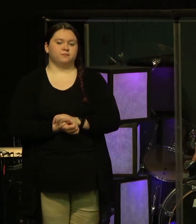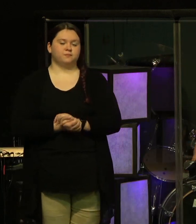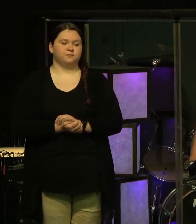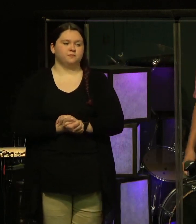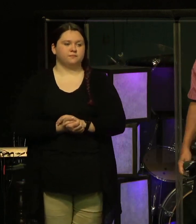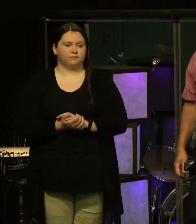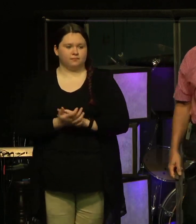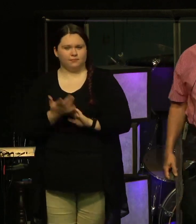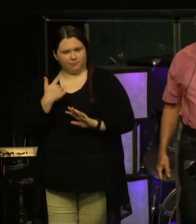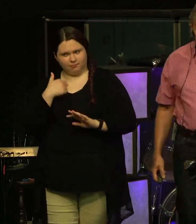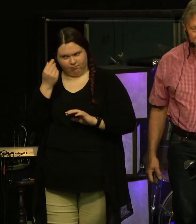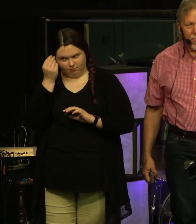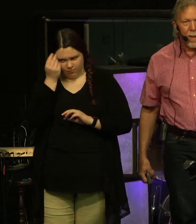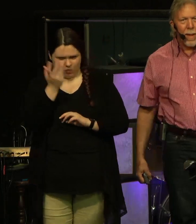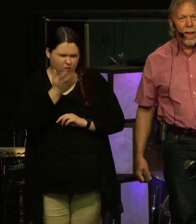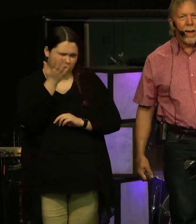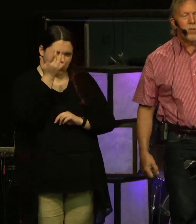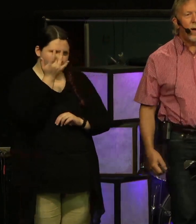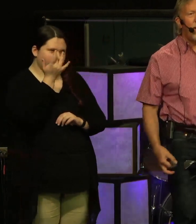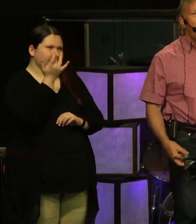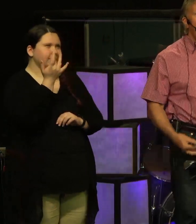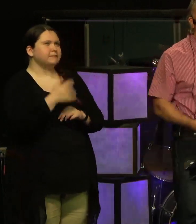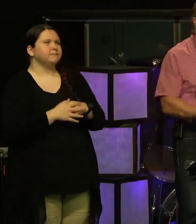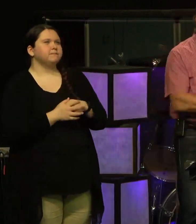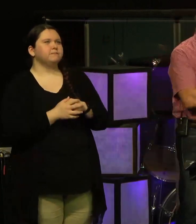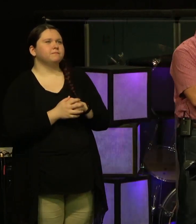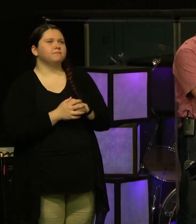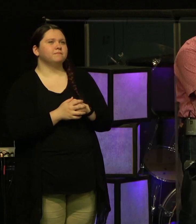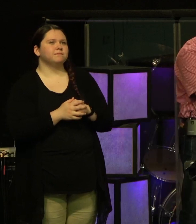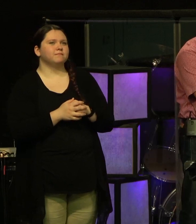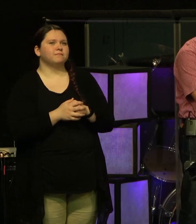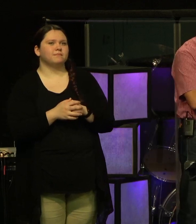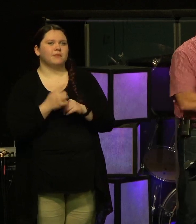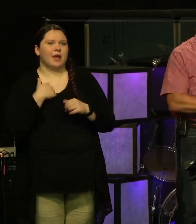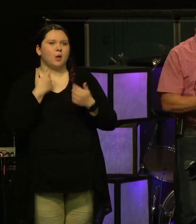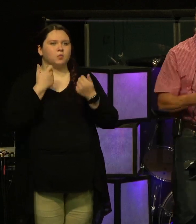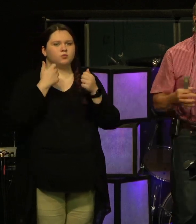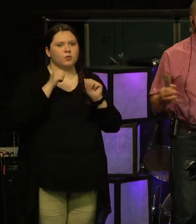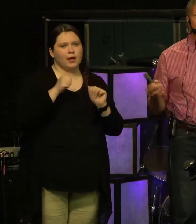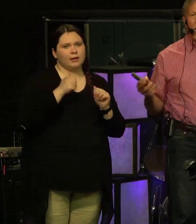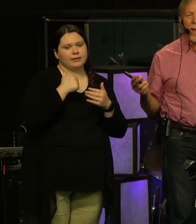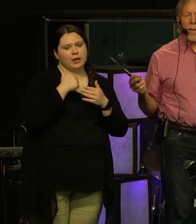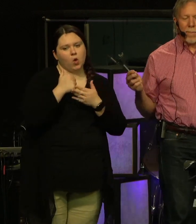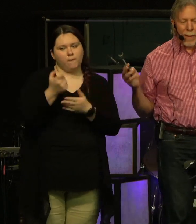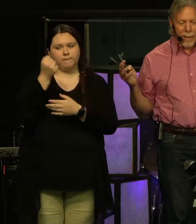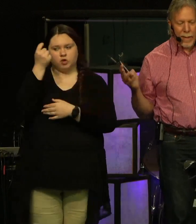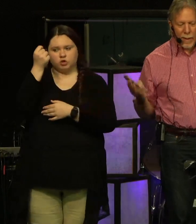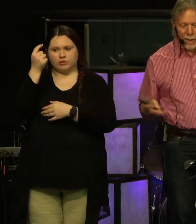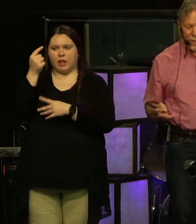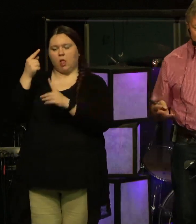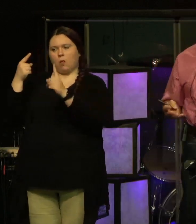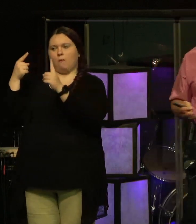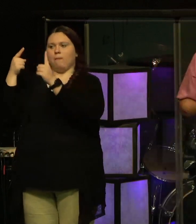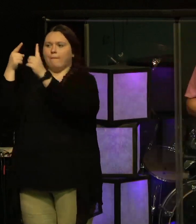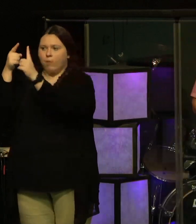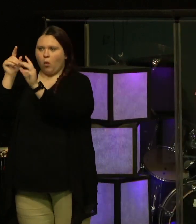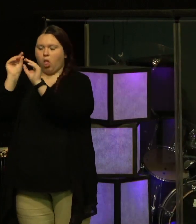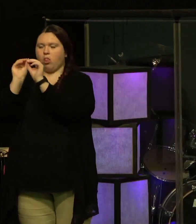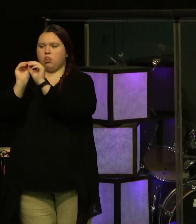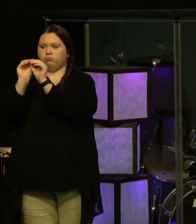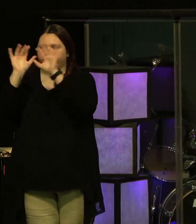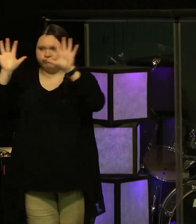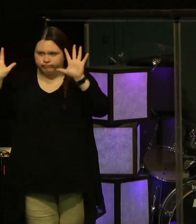I say that because I'm trying to lead up to this point and make it clear to